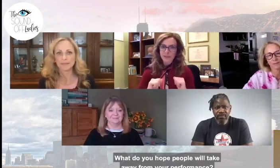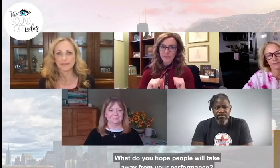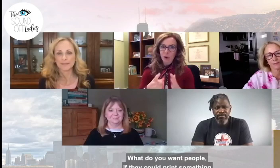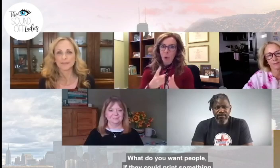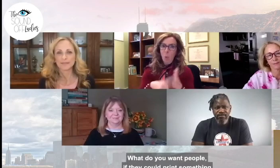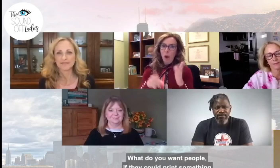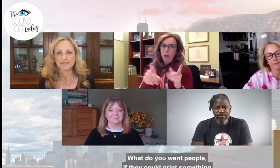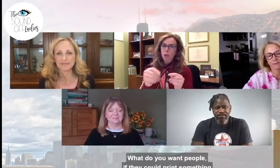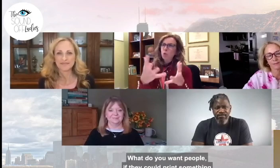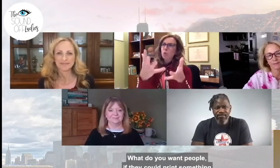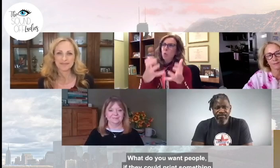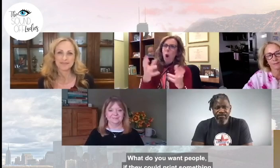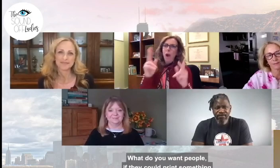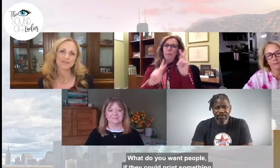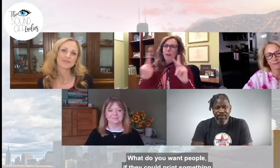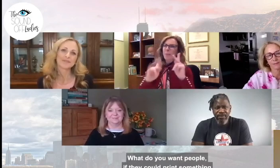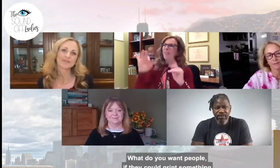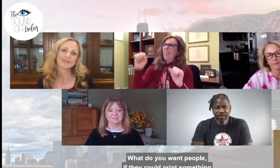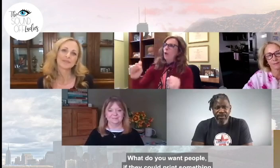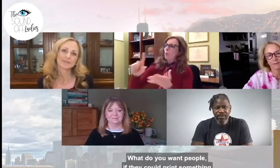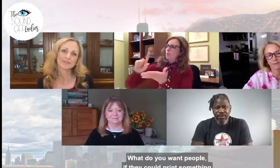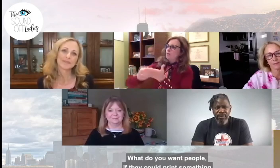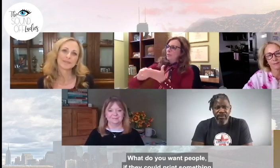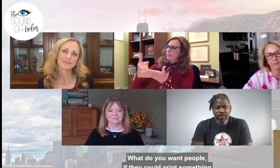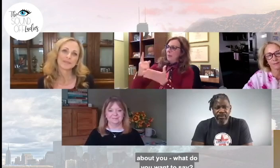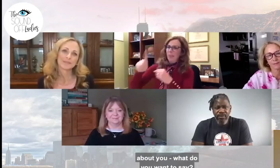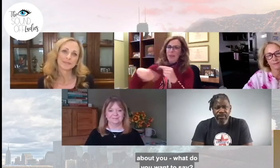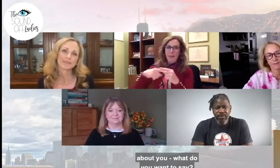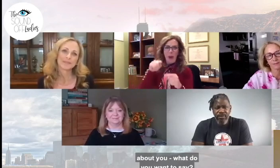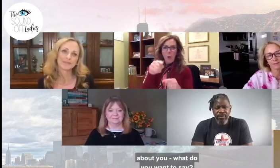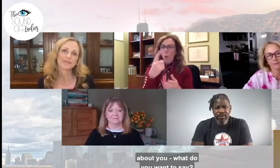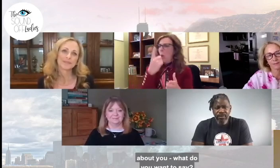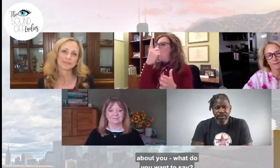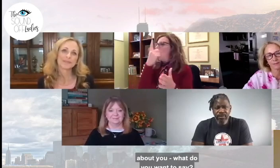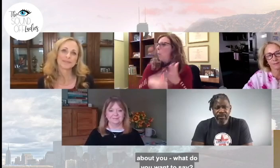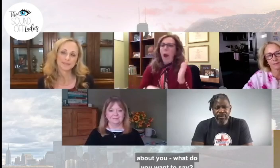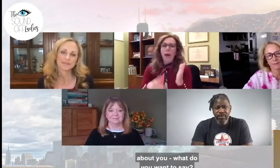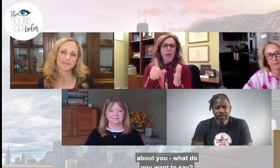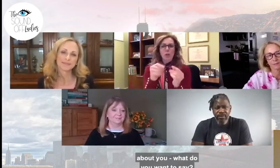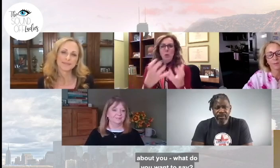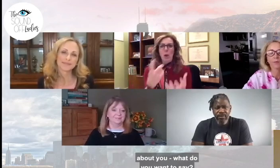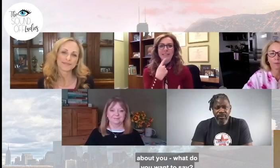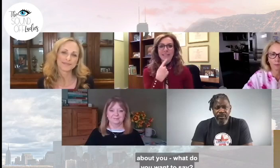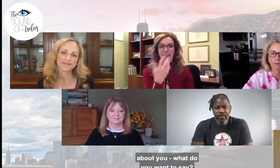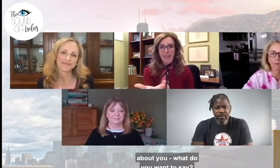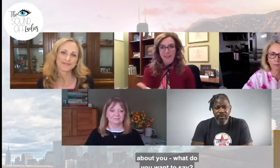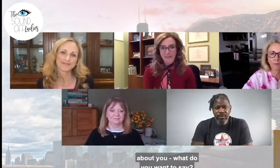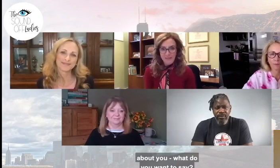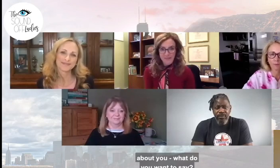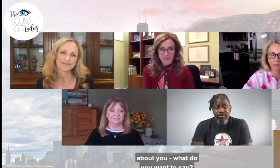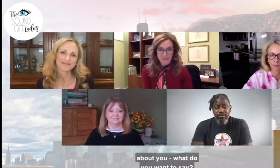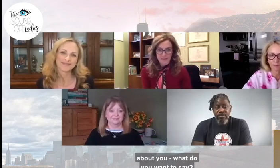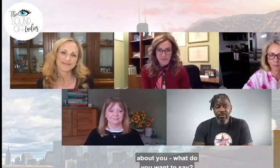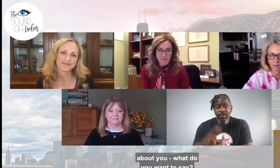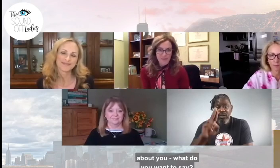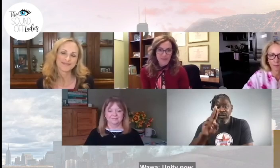what do you hope people will take away from your performance? Because when they read something about you, what do you want them to say?